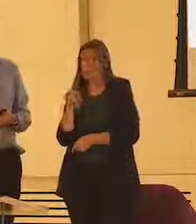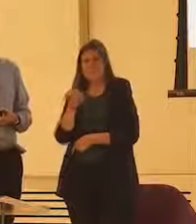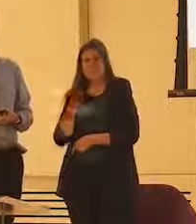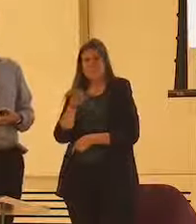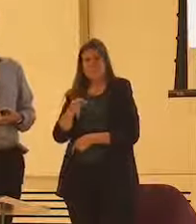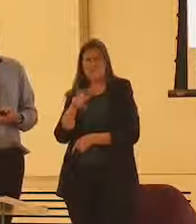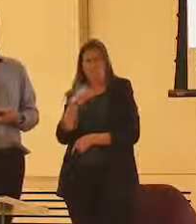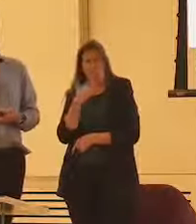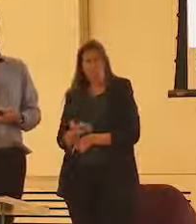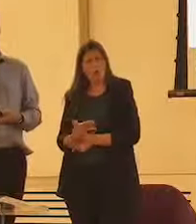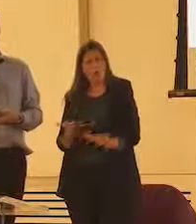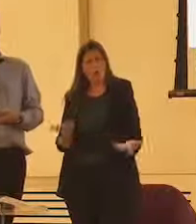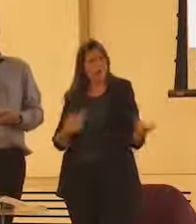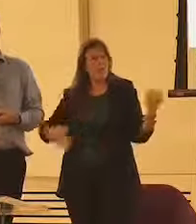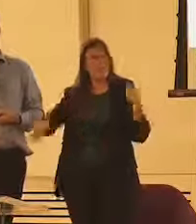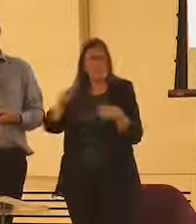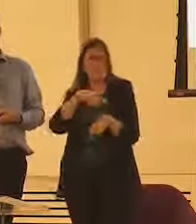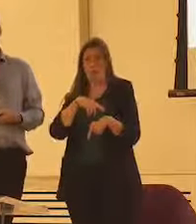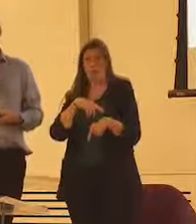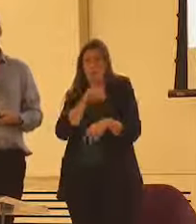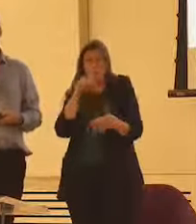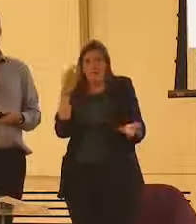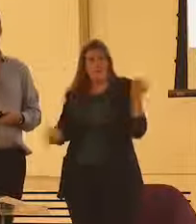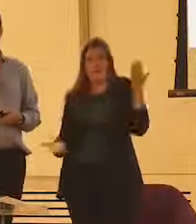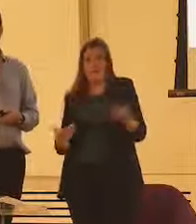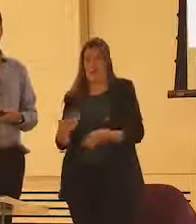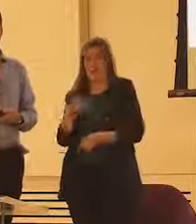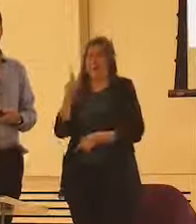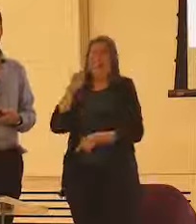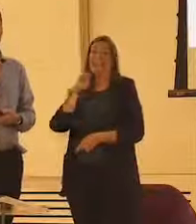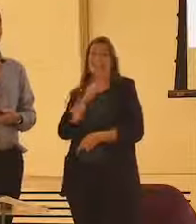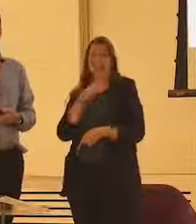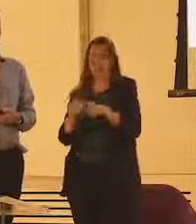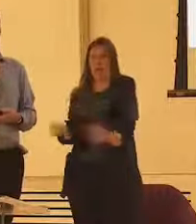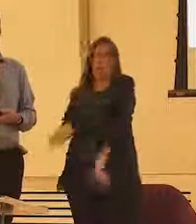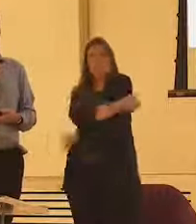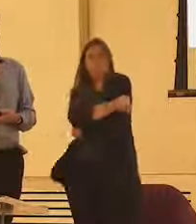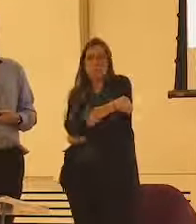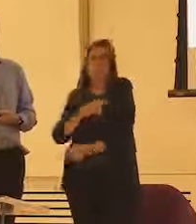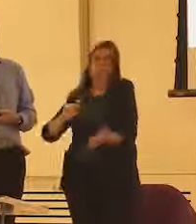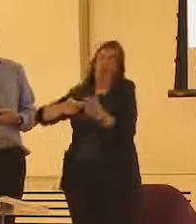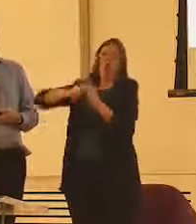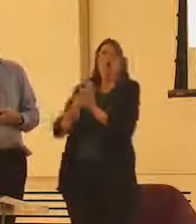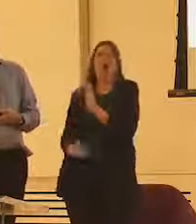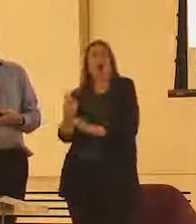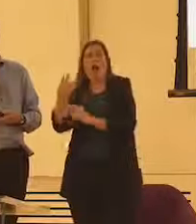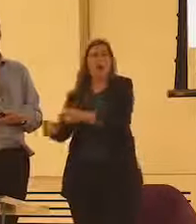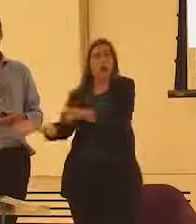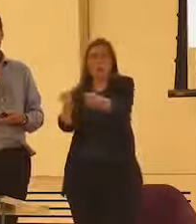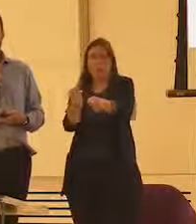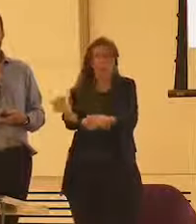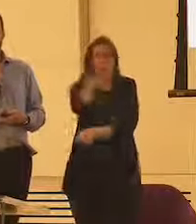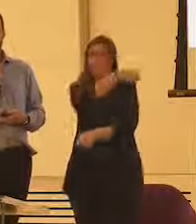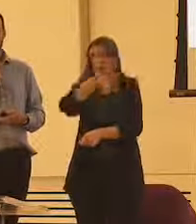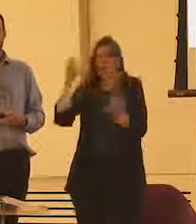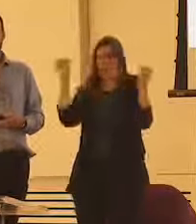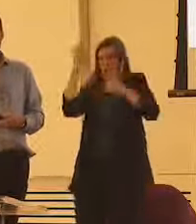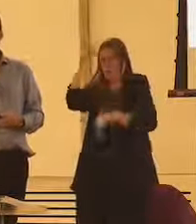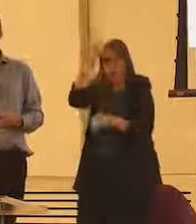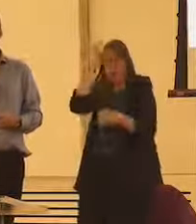was that just because he was deaf, he'd been locked up, none of the staff had a clue what was going on, he didn't have a clue what was